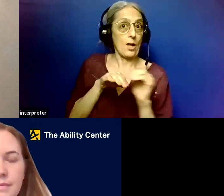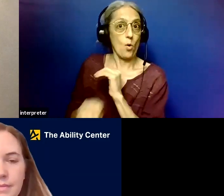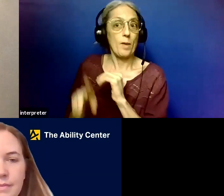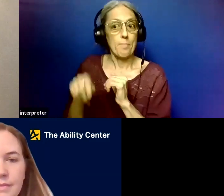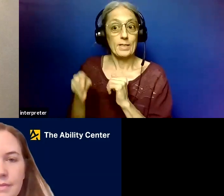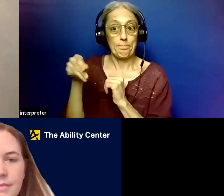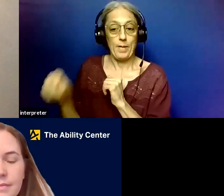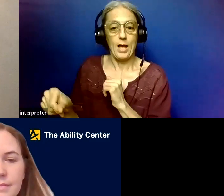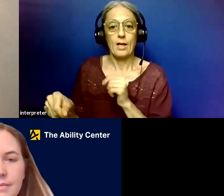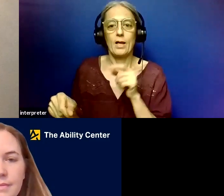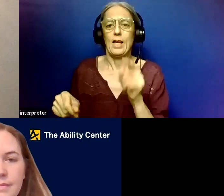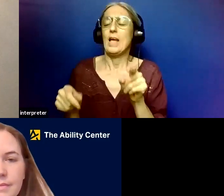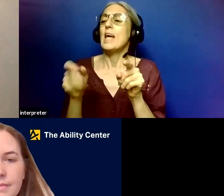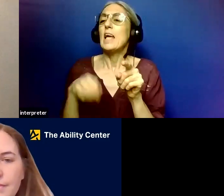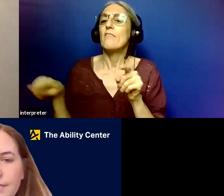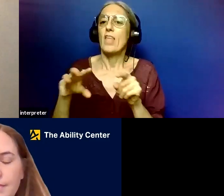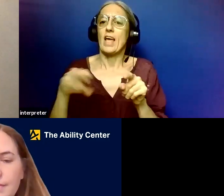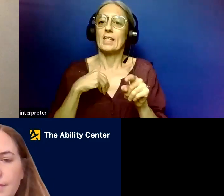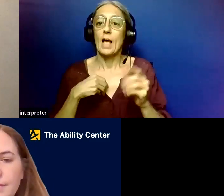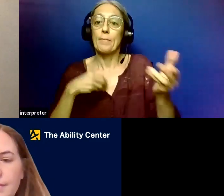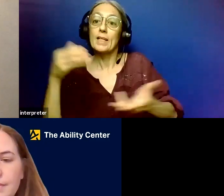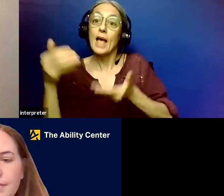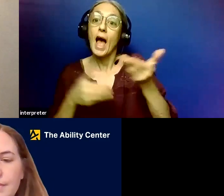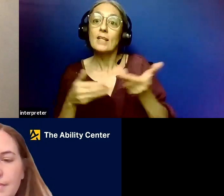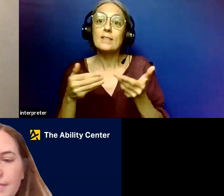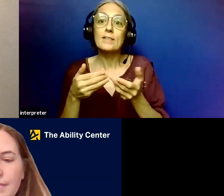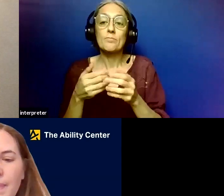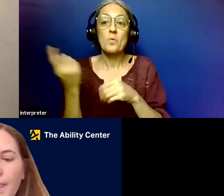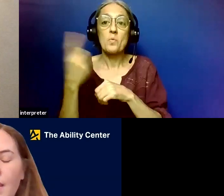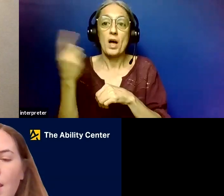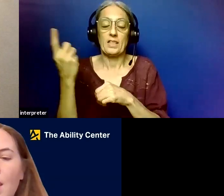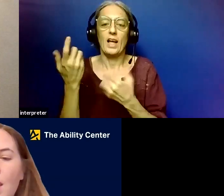If they take guests and things, they're still exempt as long as they're a private club.